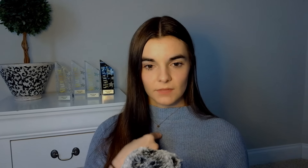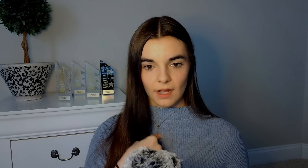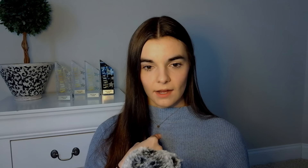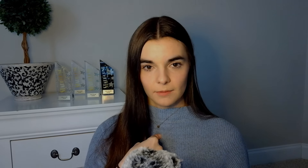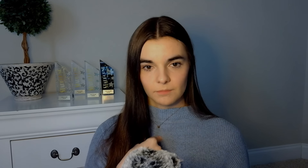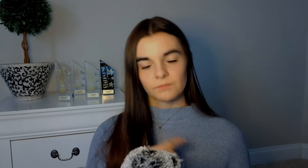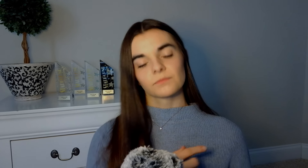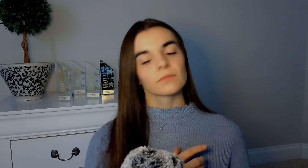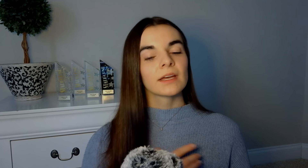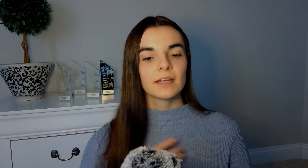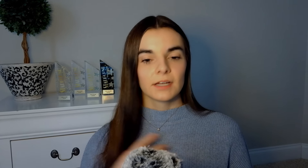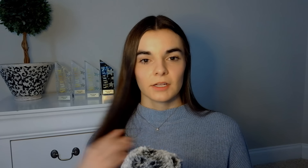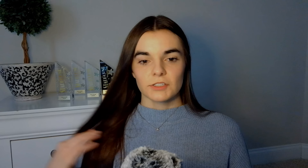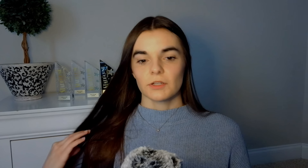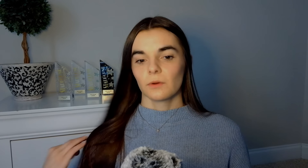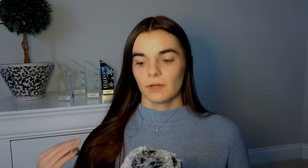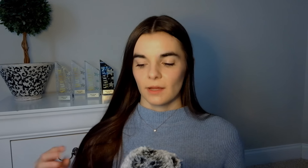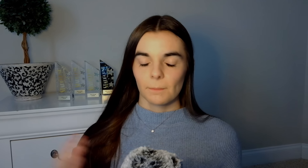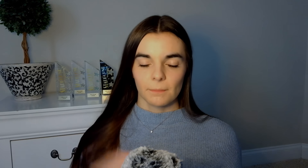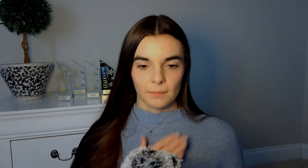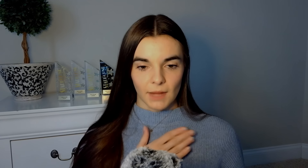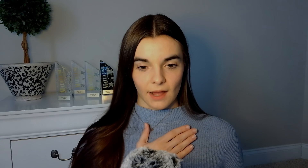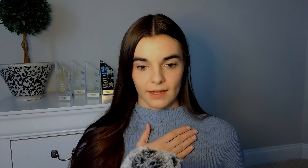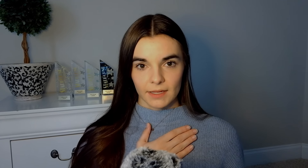I'm. So my